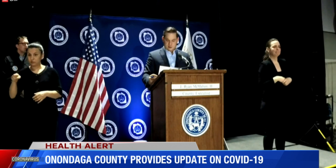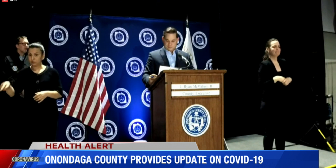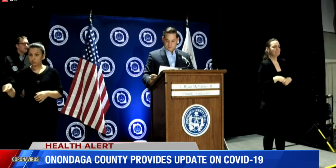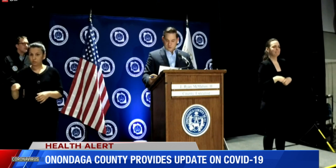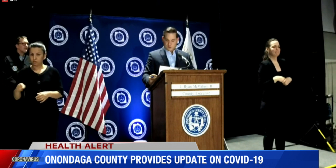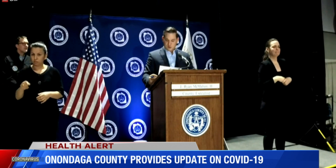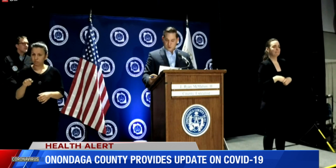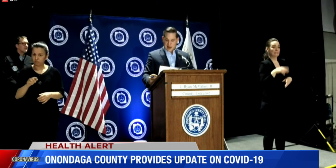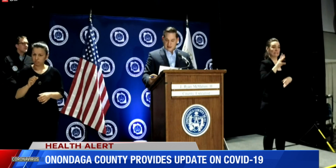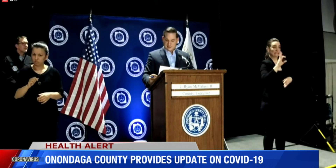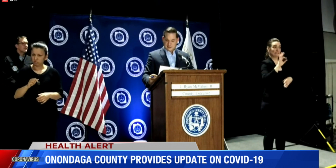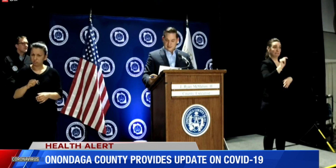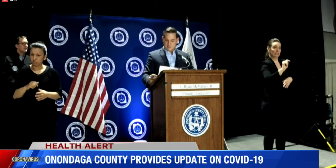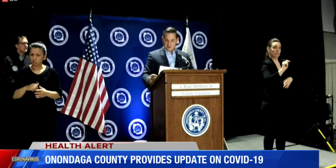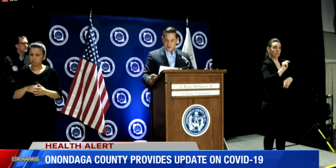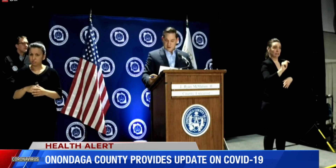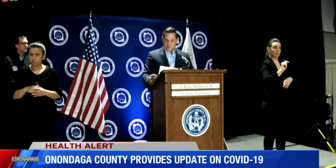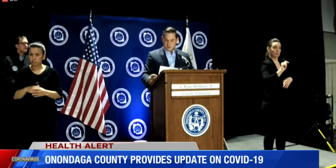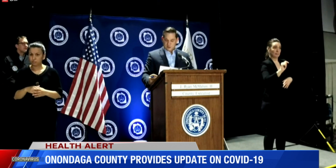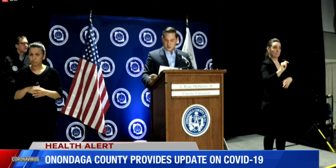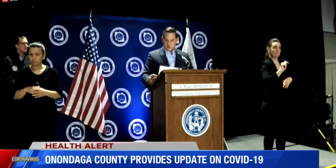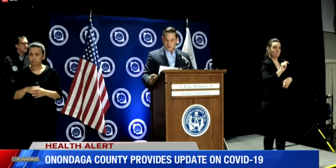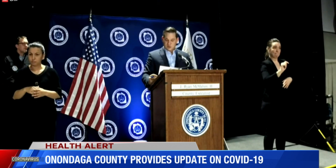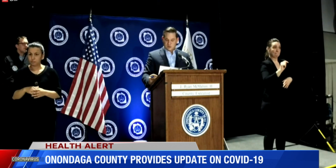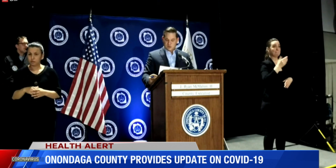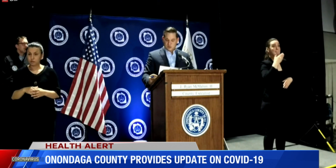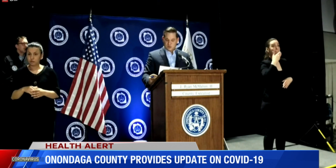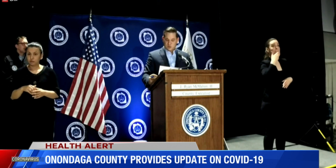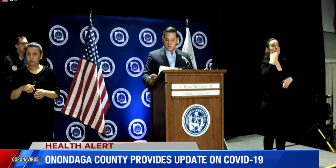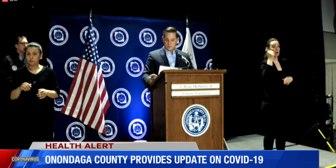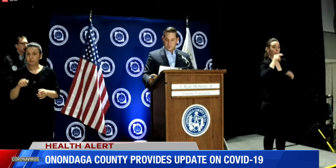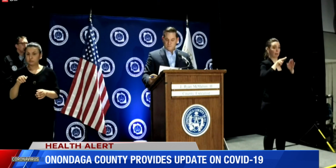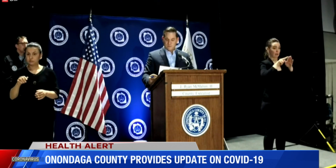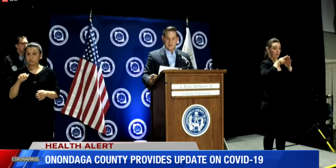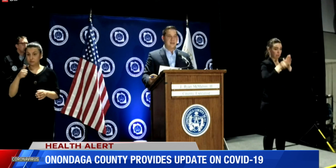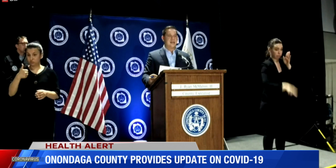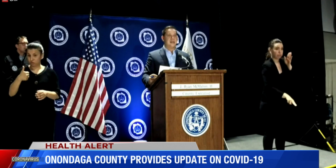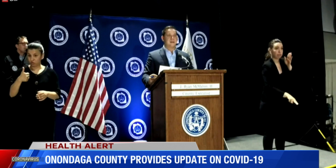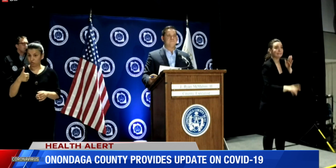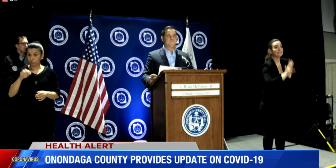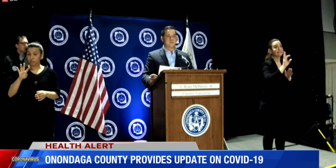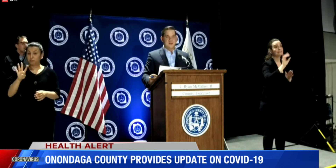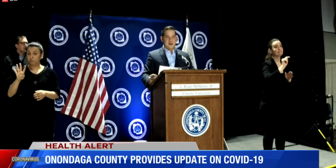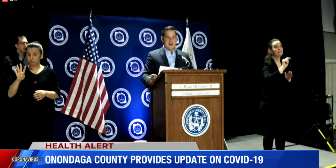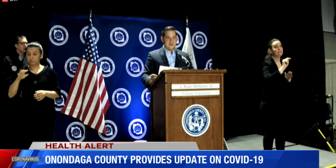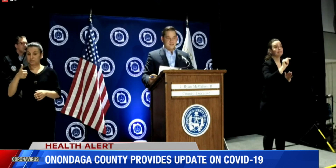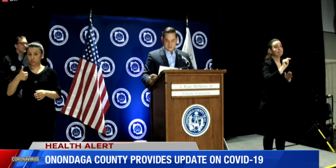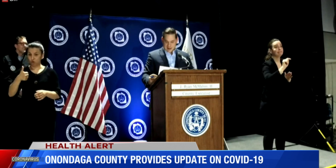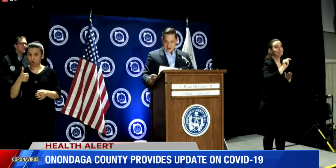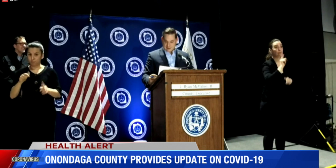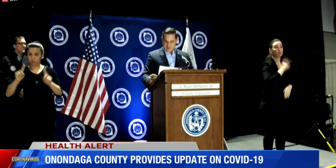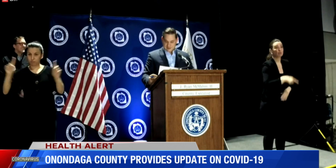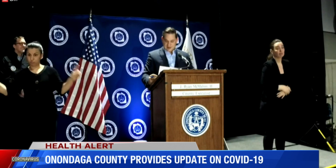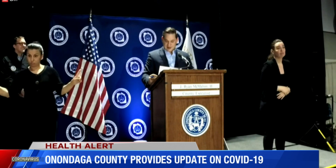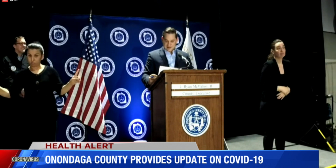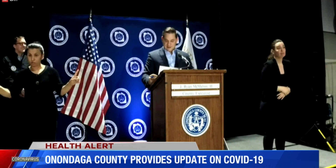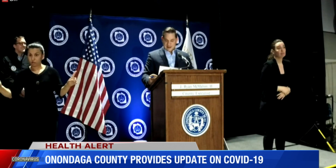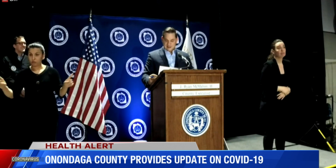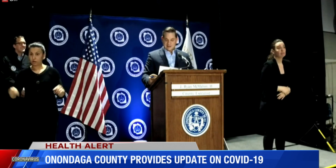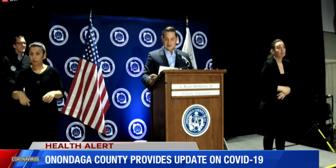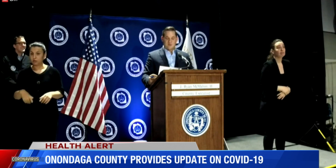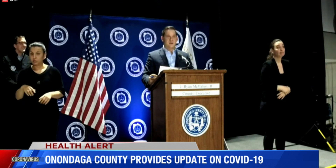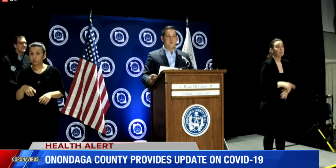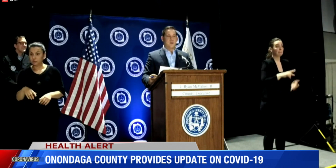feet under. There's no I in team, but there's 2 in idiot." So Dan